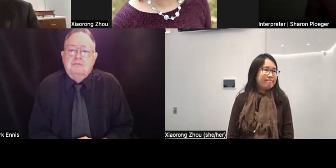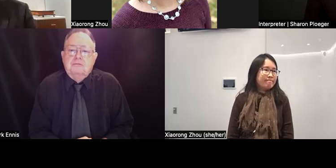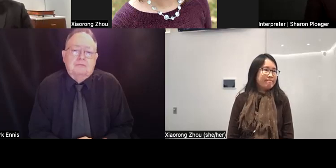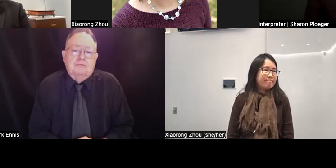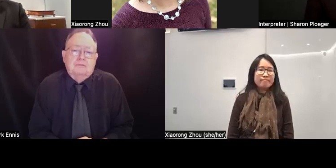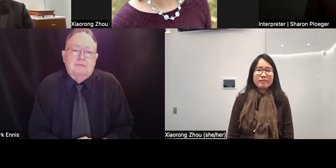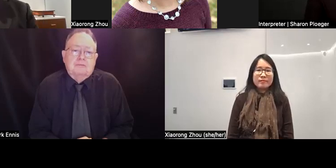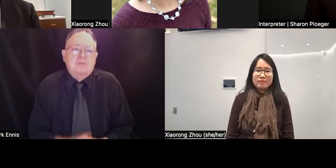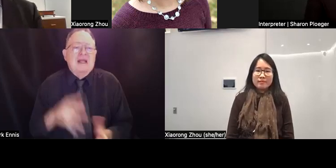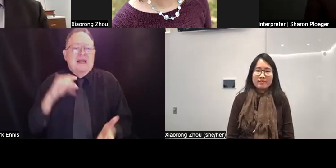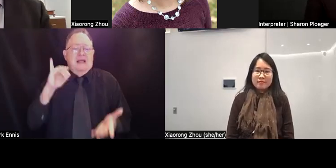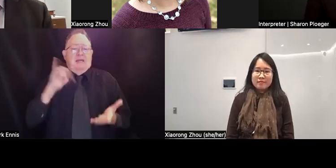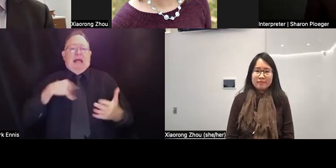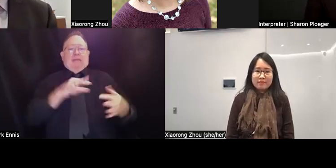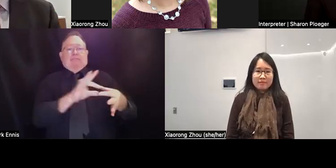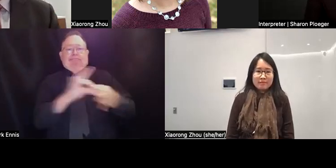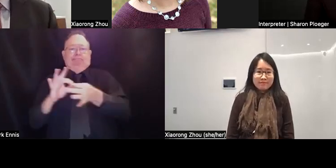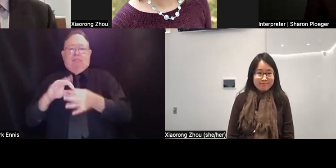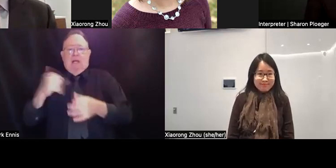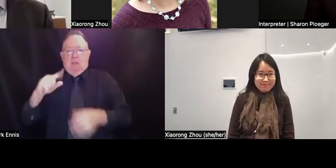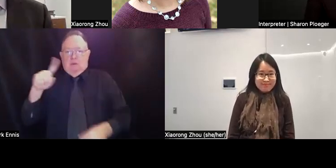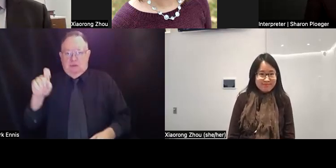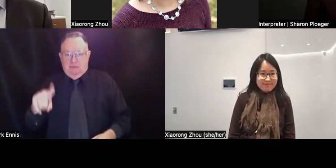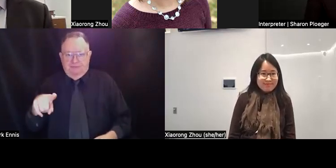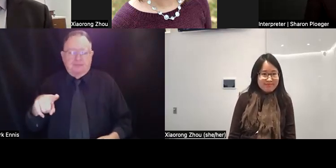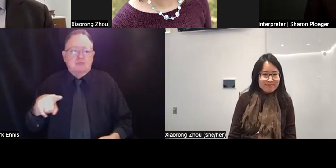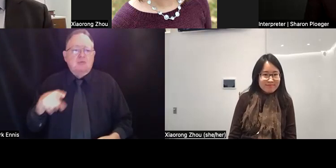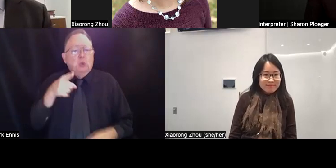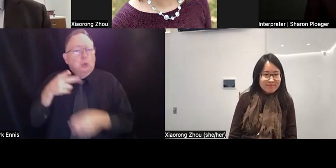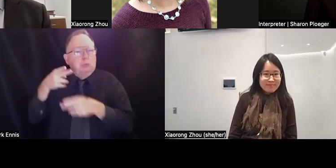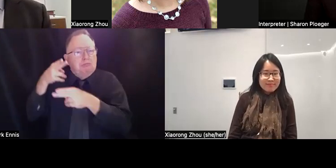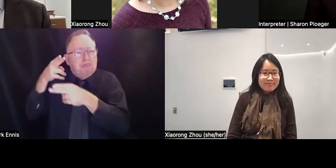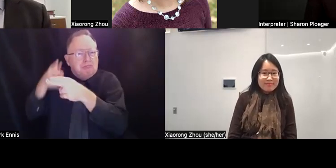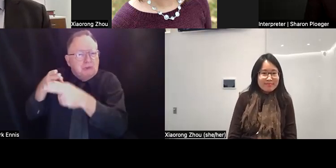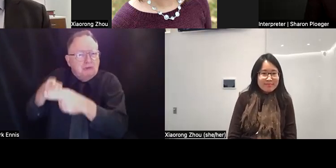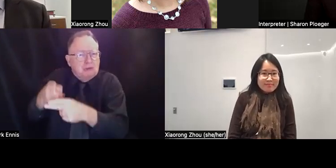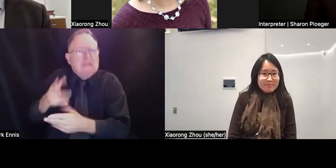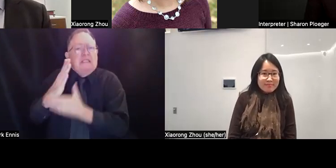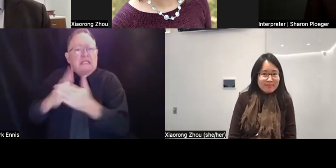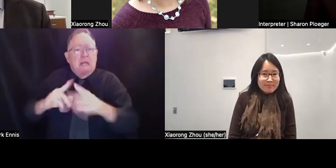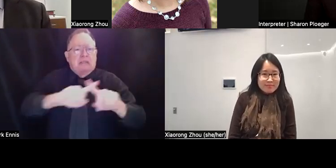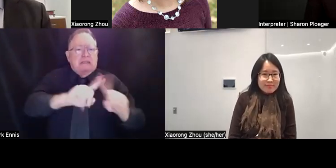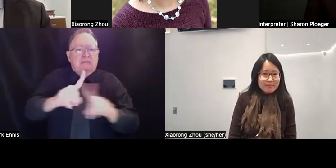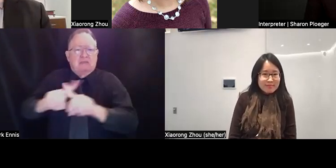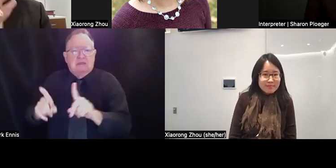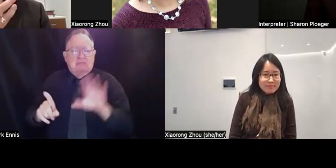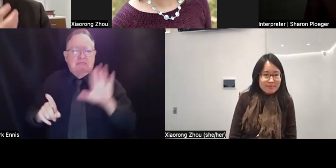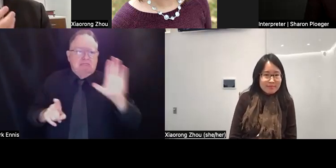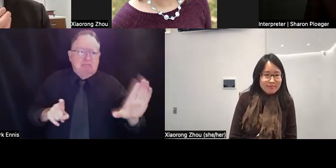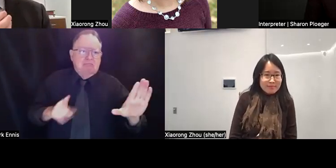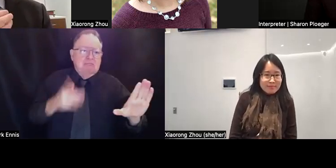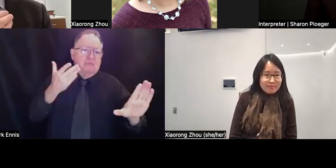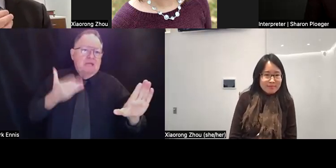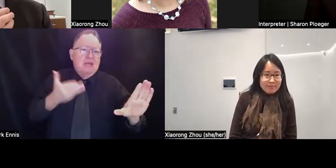So that kind of leads me to my next question then, that you mentioned some of these differences between maybe what